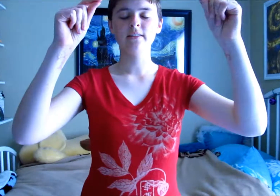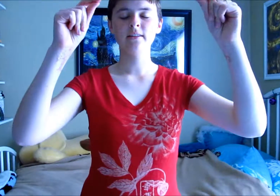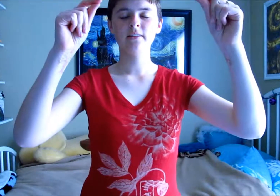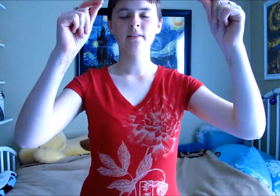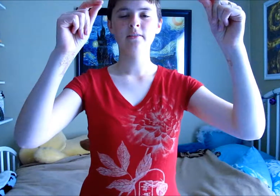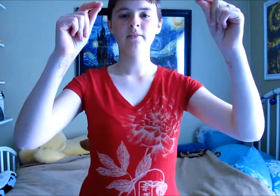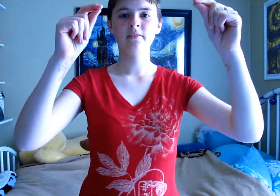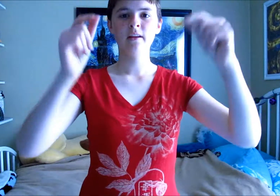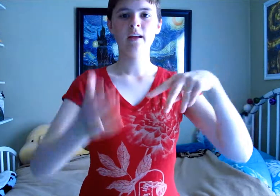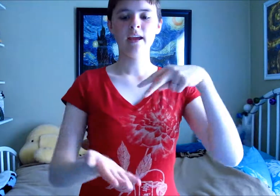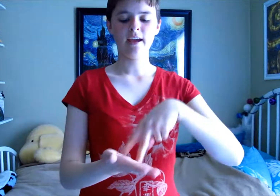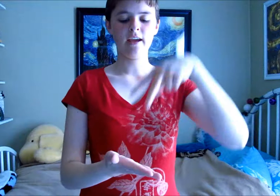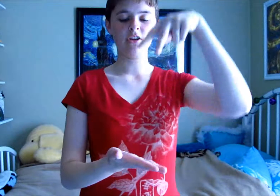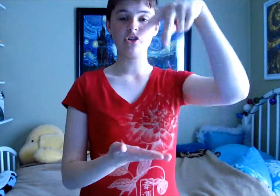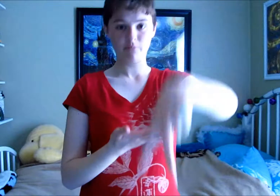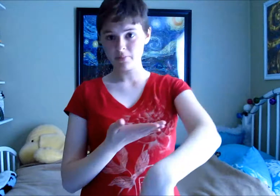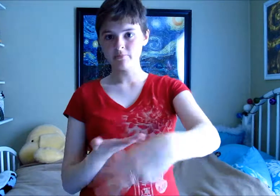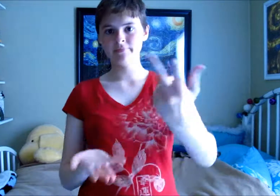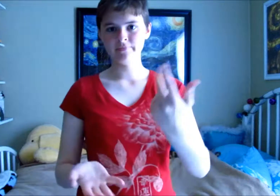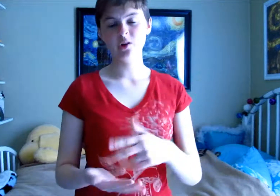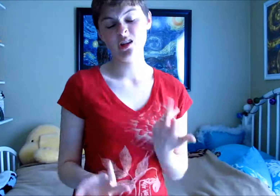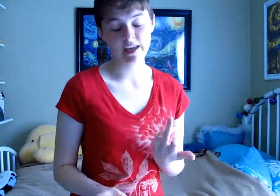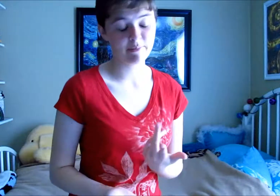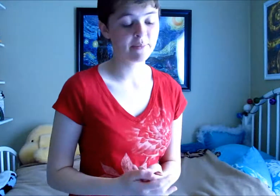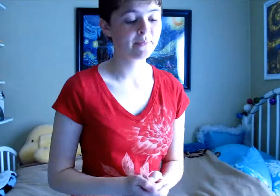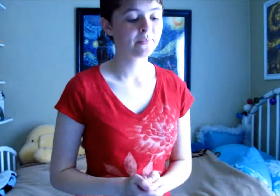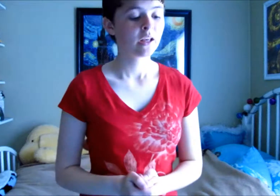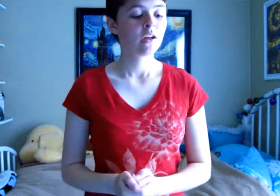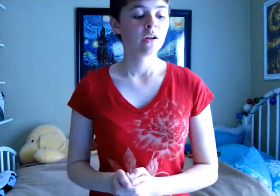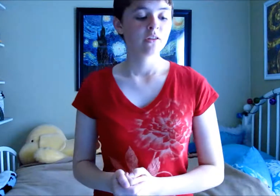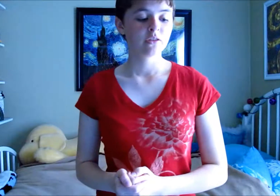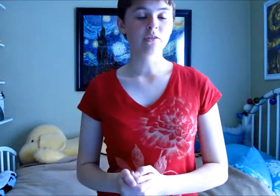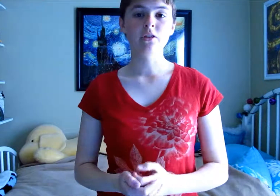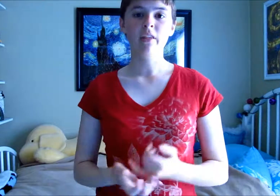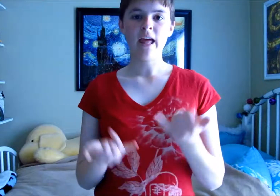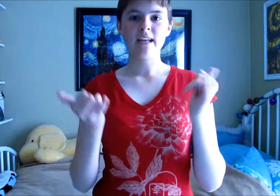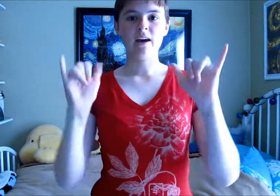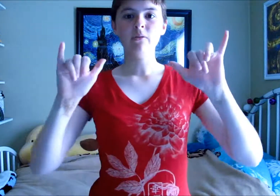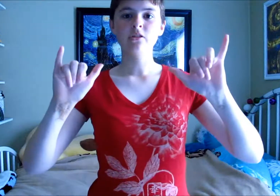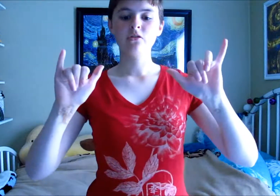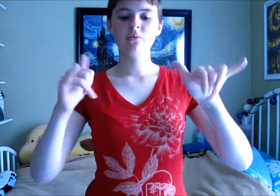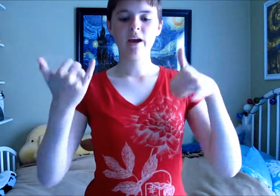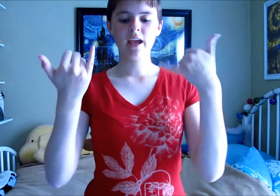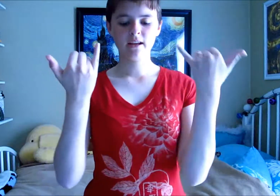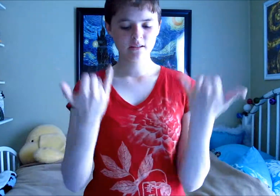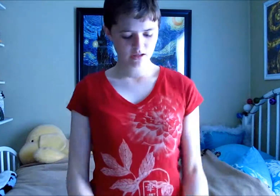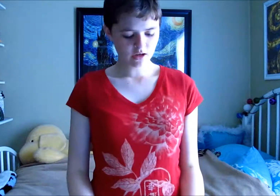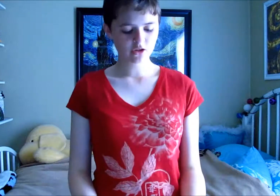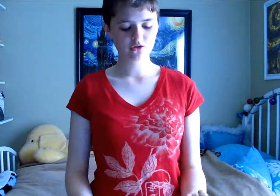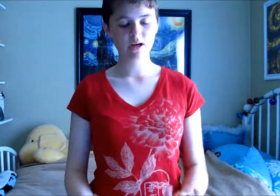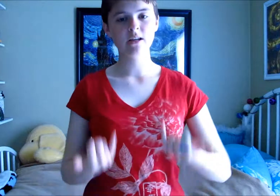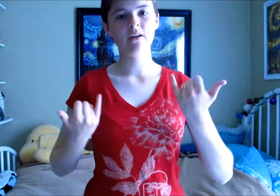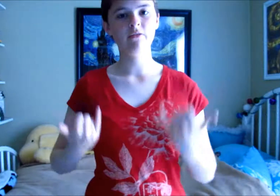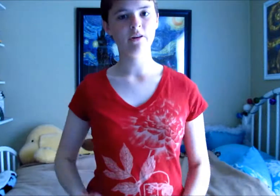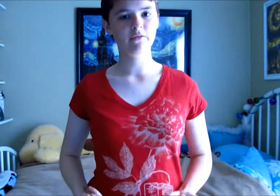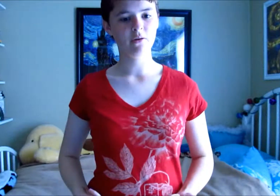eyes, and jump, or leap. So to do that now is 2 Y hands straight down in front of your